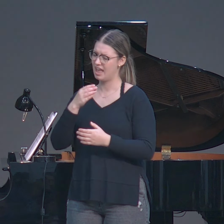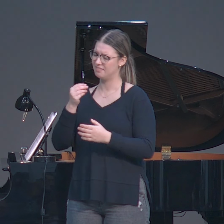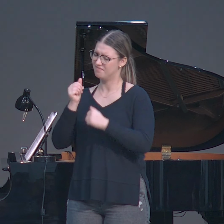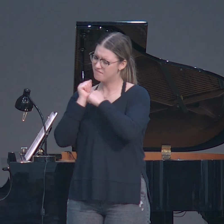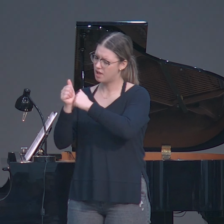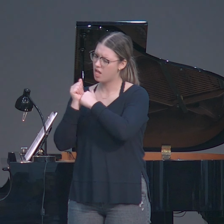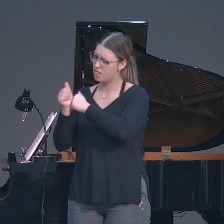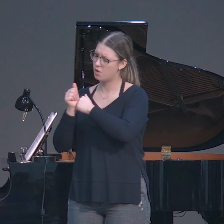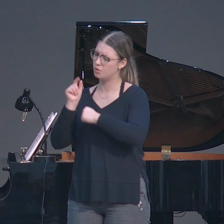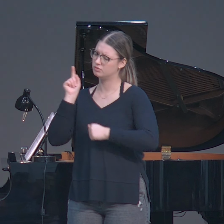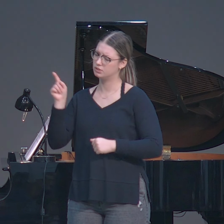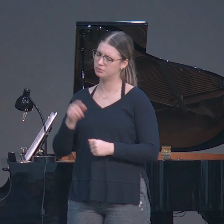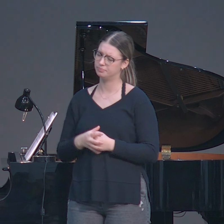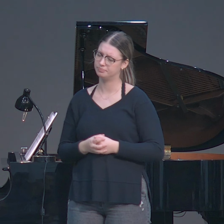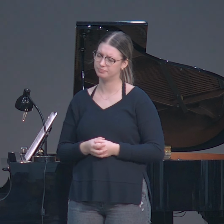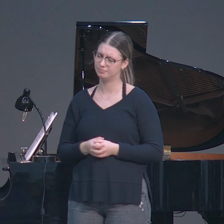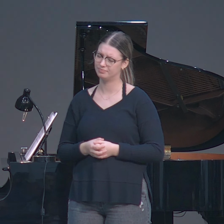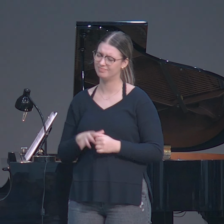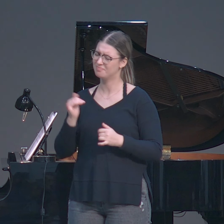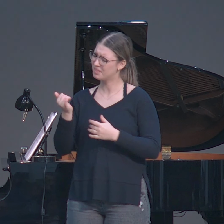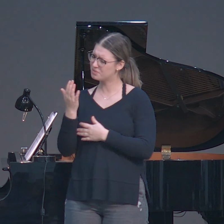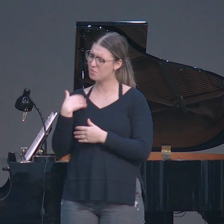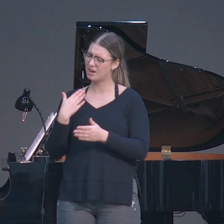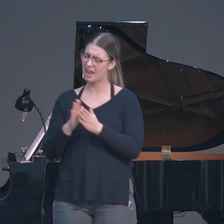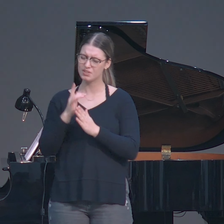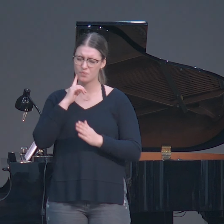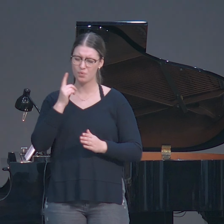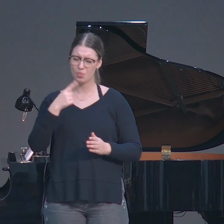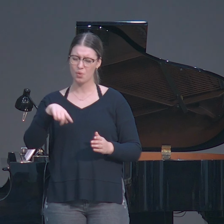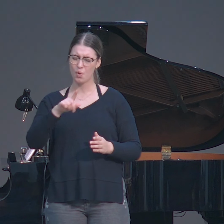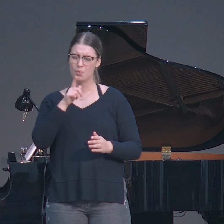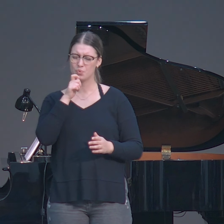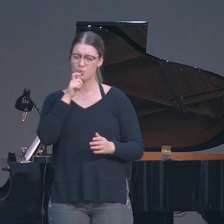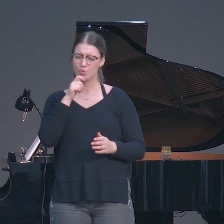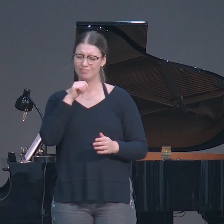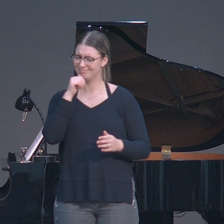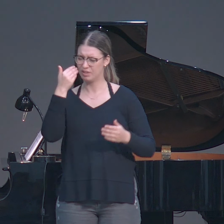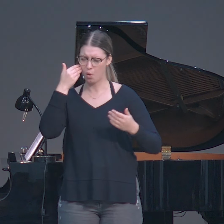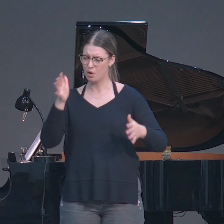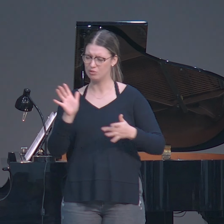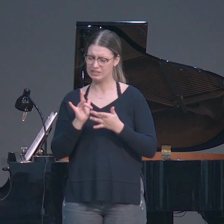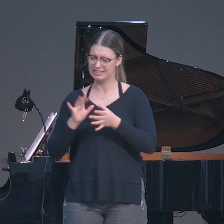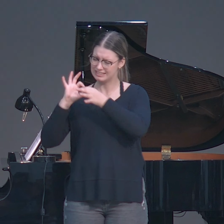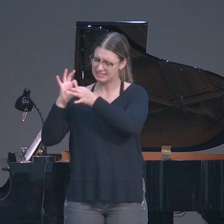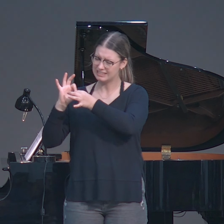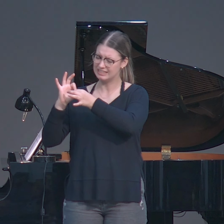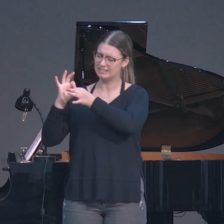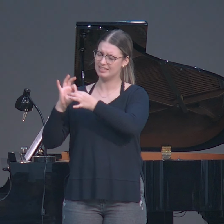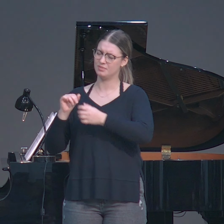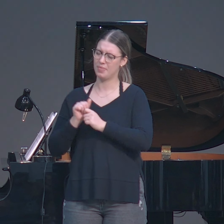Him. But God, this morning, I want to pray for those who don't know Jesus.